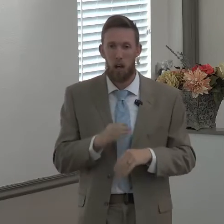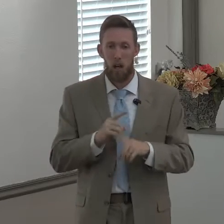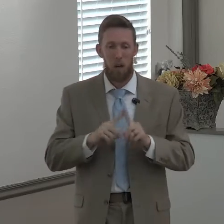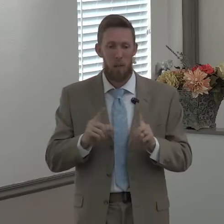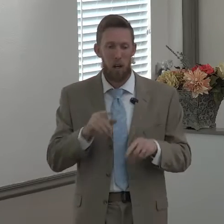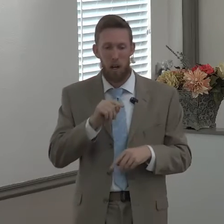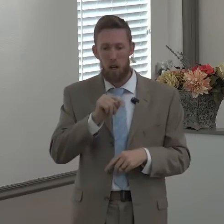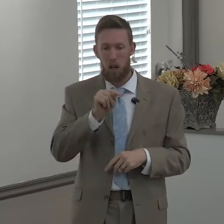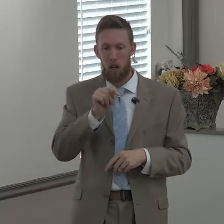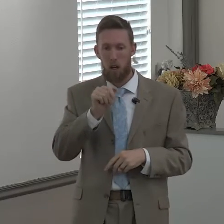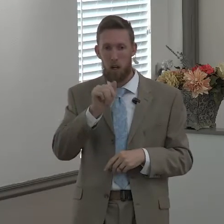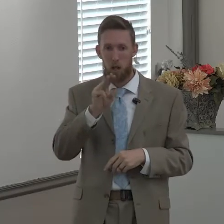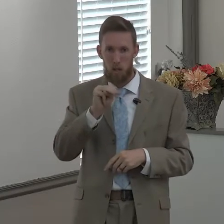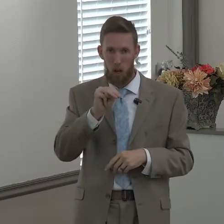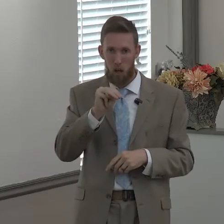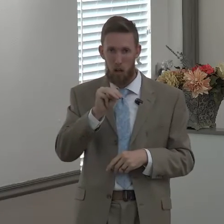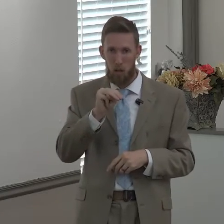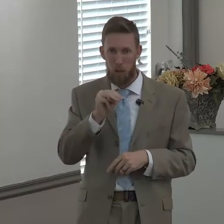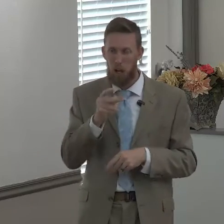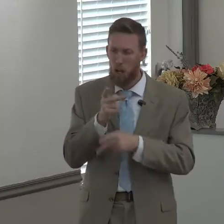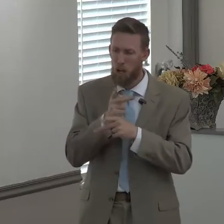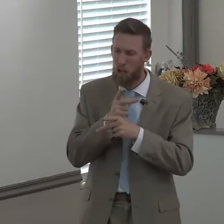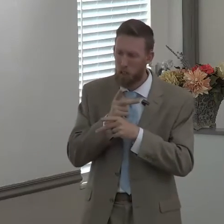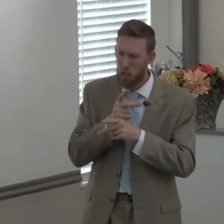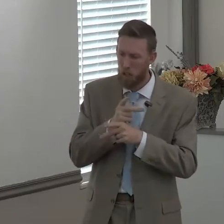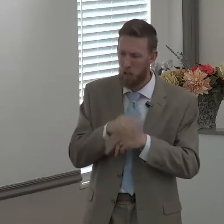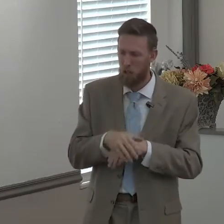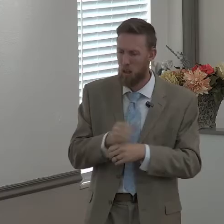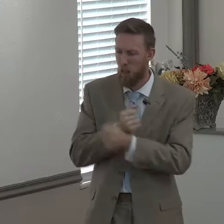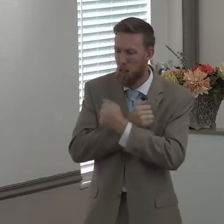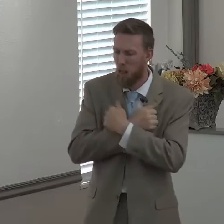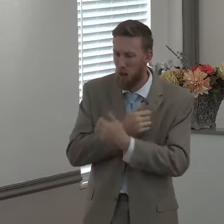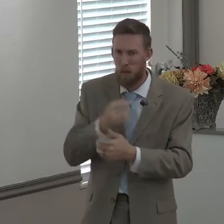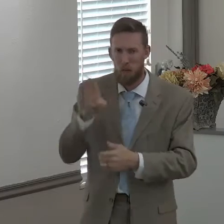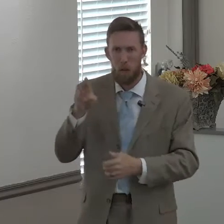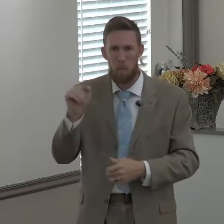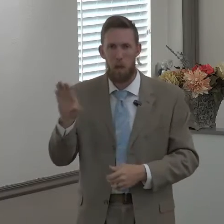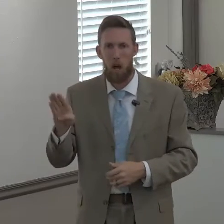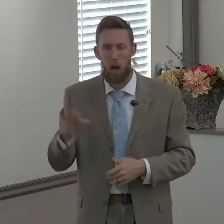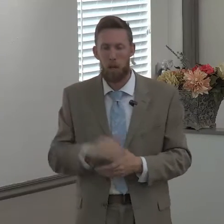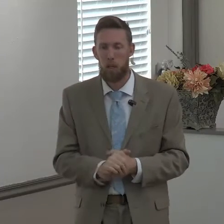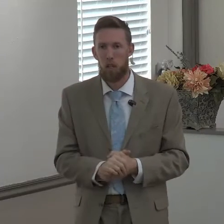And he went to the bars and had a hey-o time and found some other beer buddies.